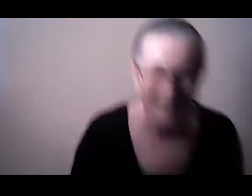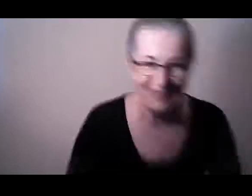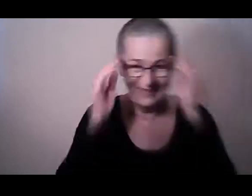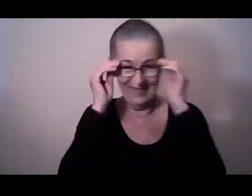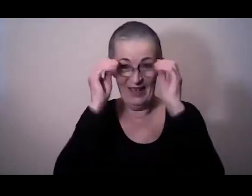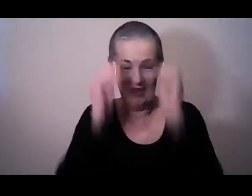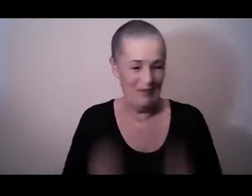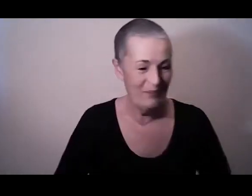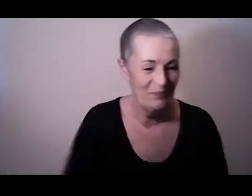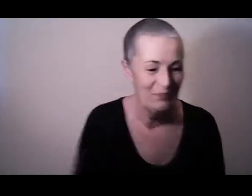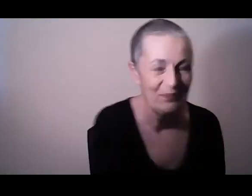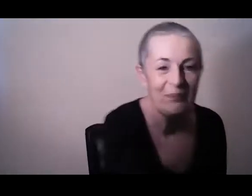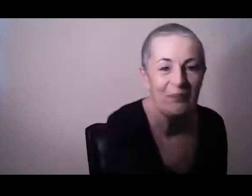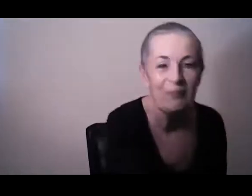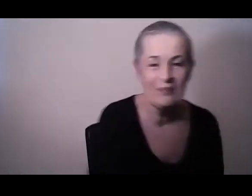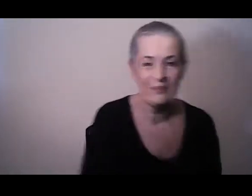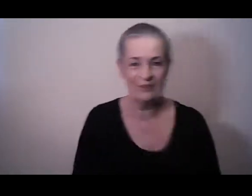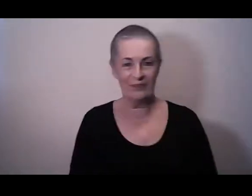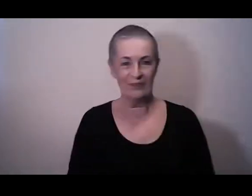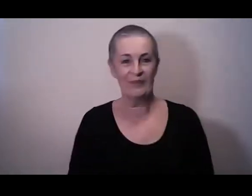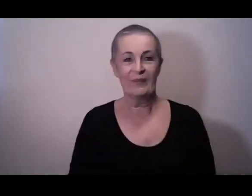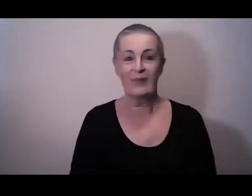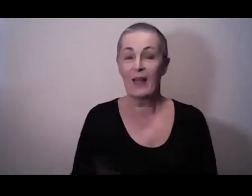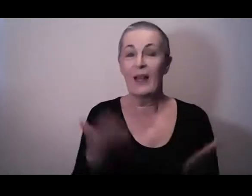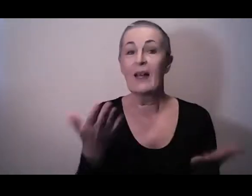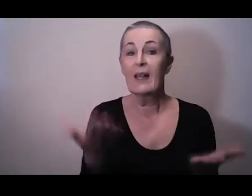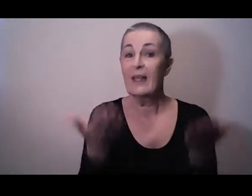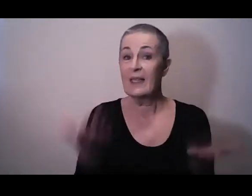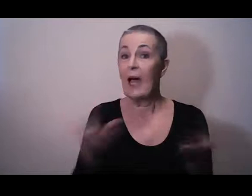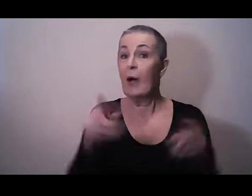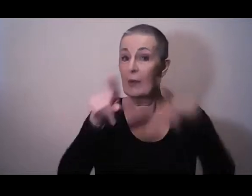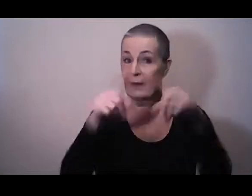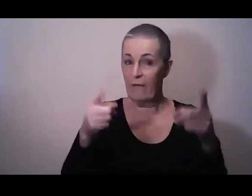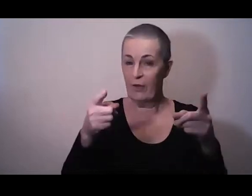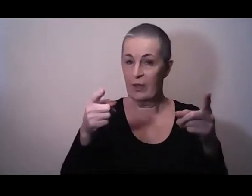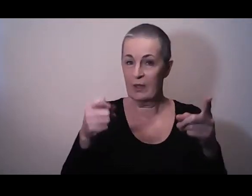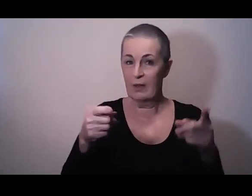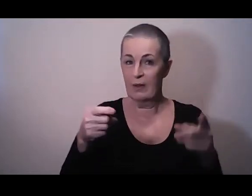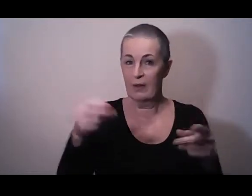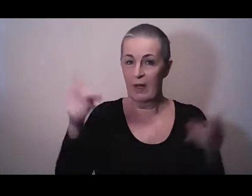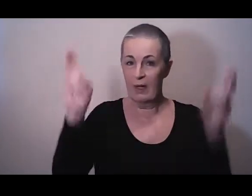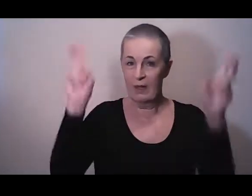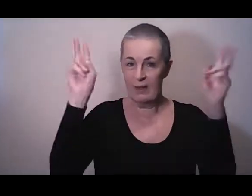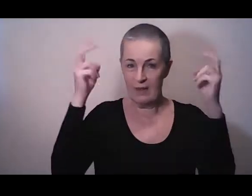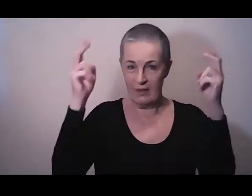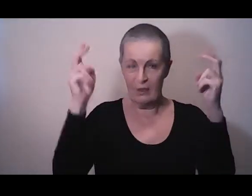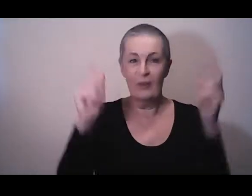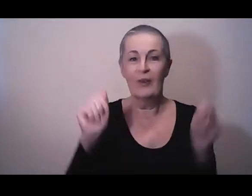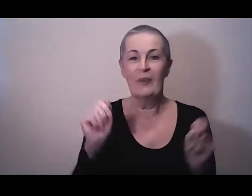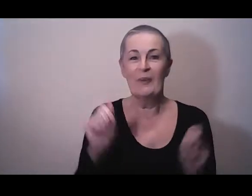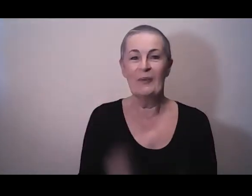So turning the body to look at the moon, I just want to apologize to everybody for